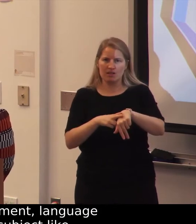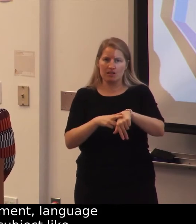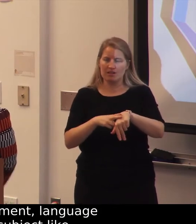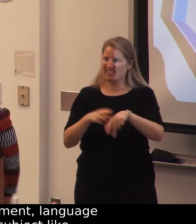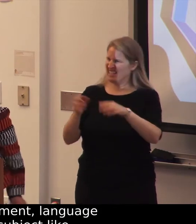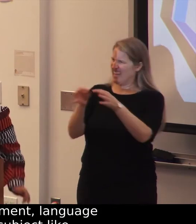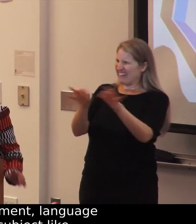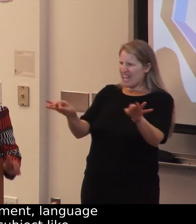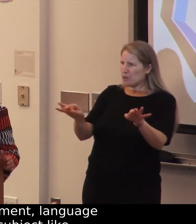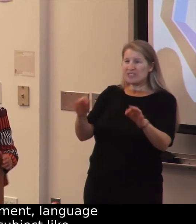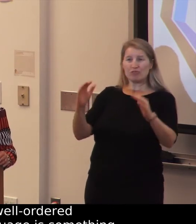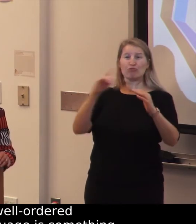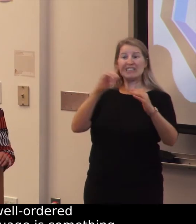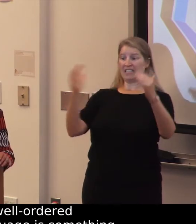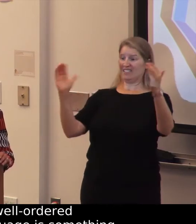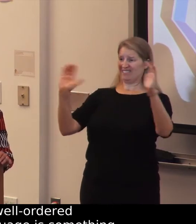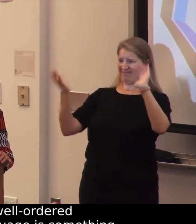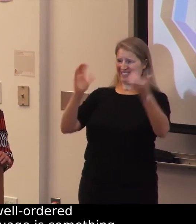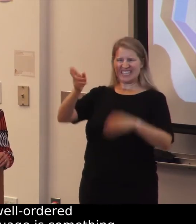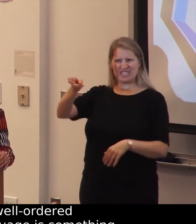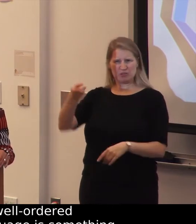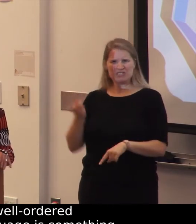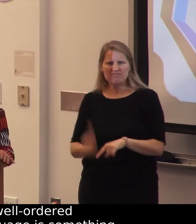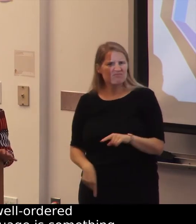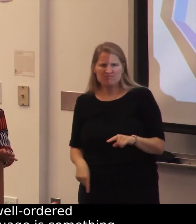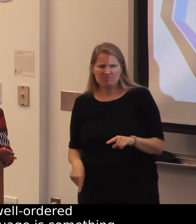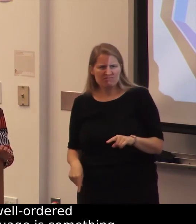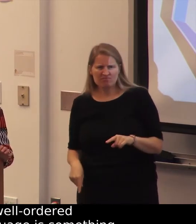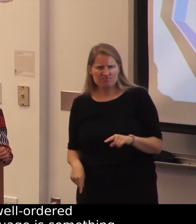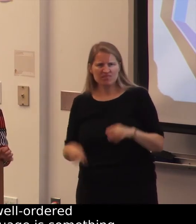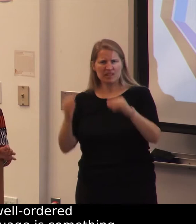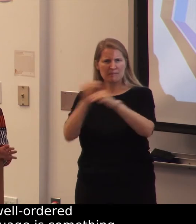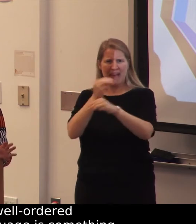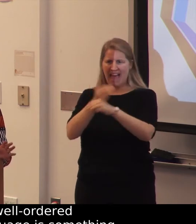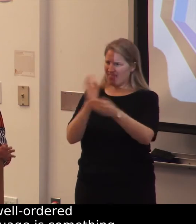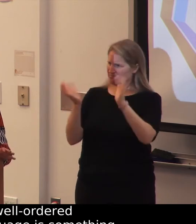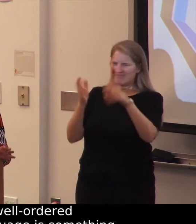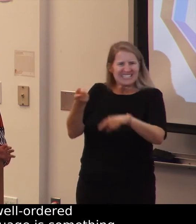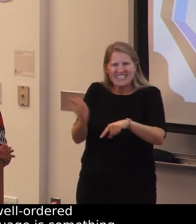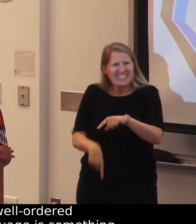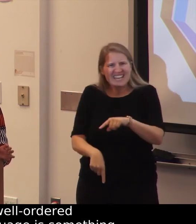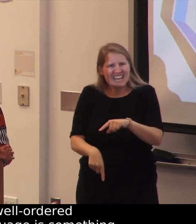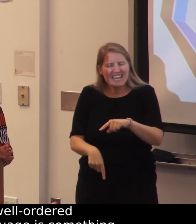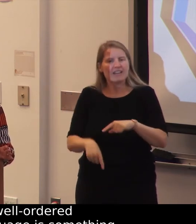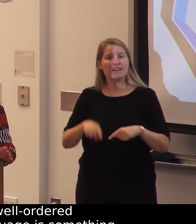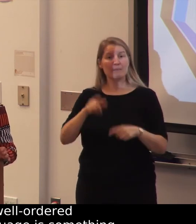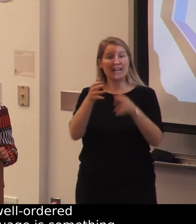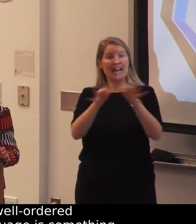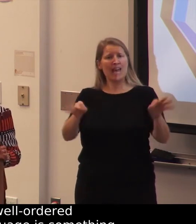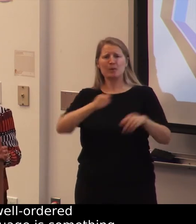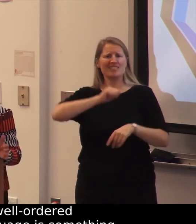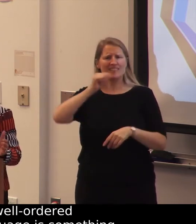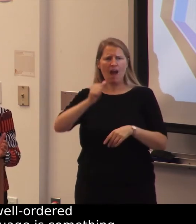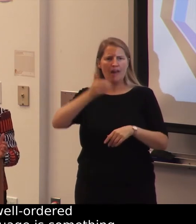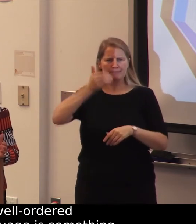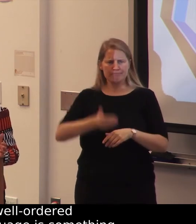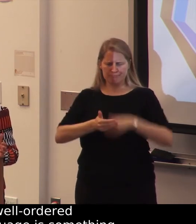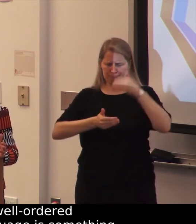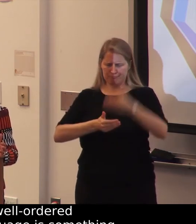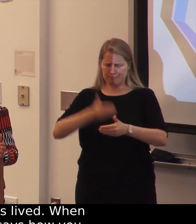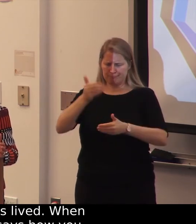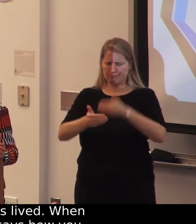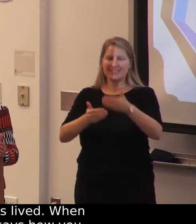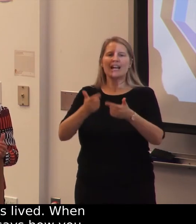subject like history or like math. It is not a well-ordered discipline. Language is something that you